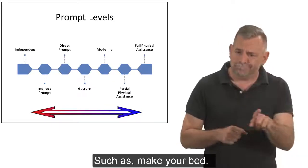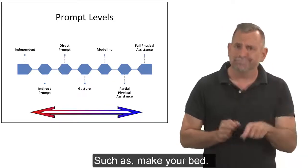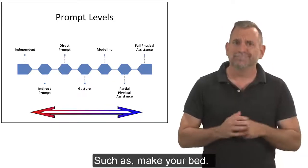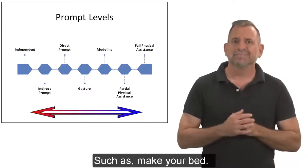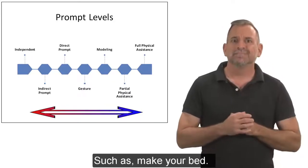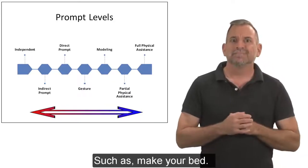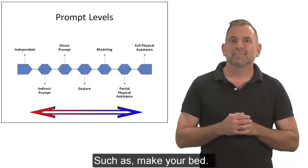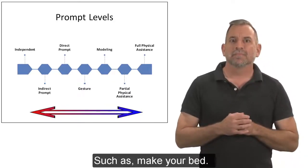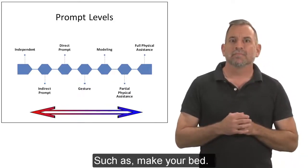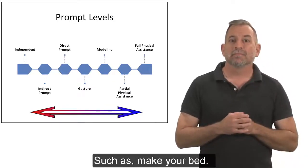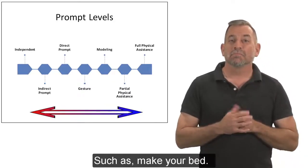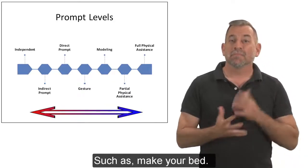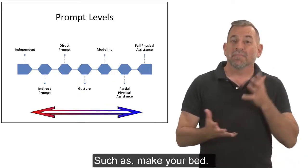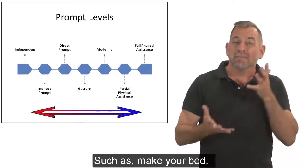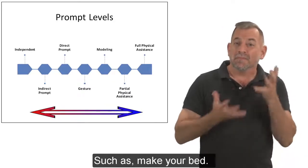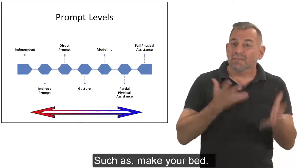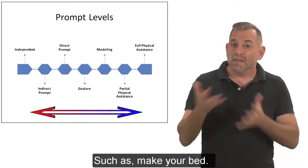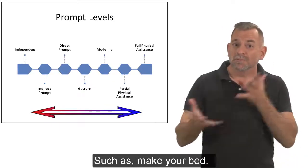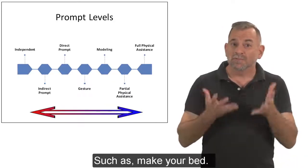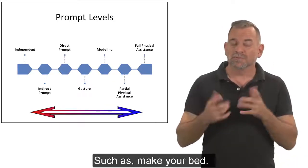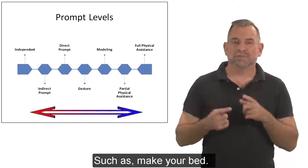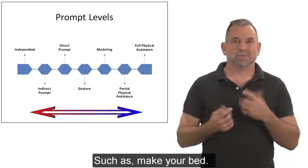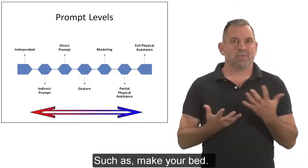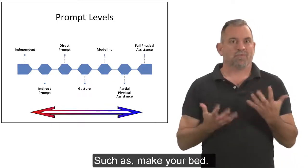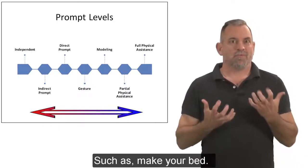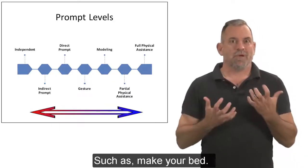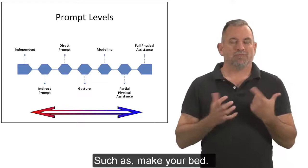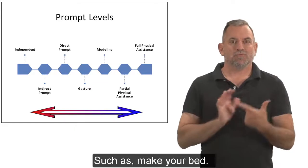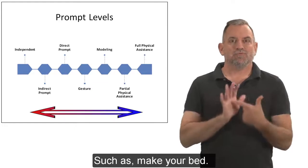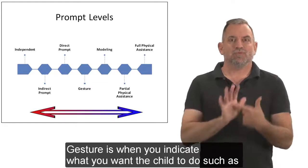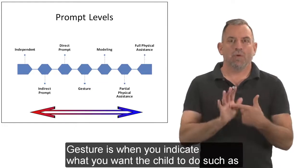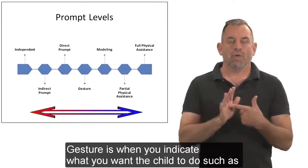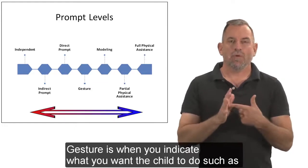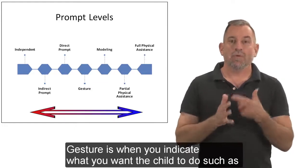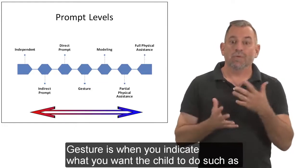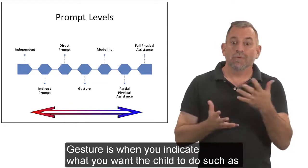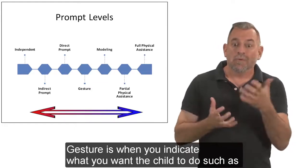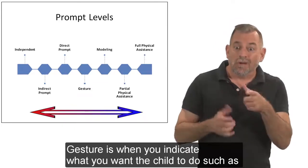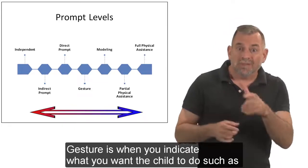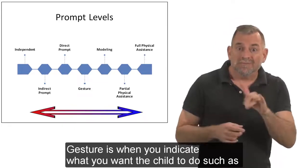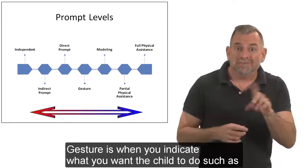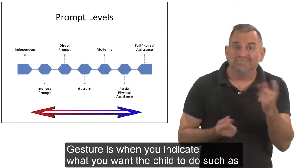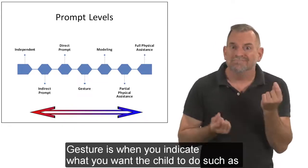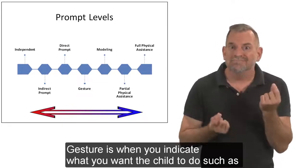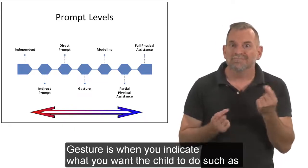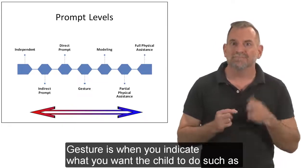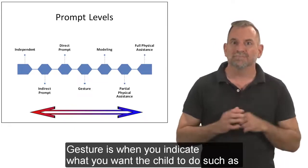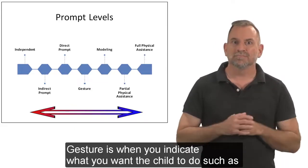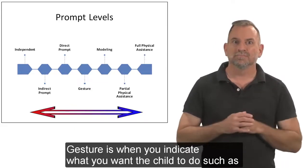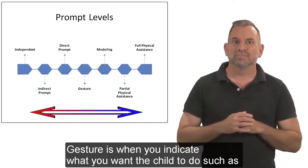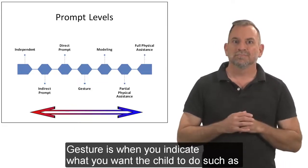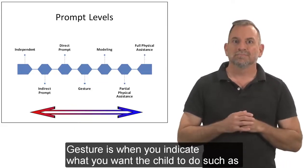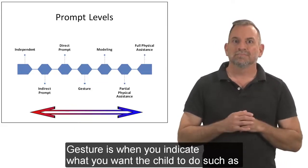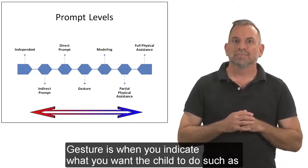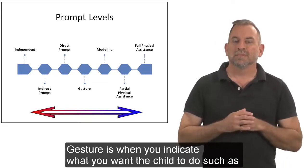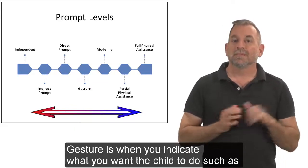such as make your bed. Gesture is when you indicate what you want the child to do, such